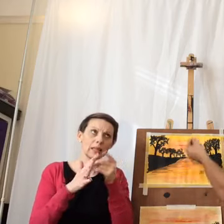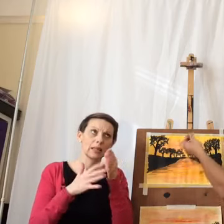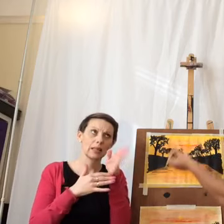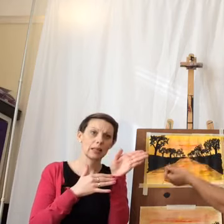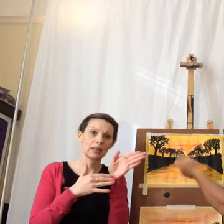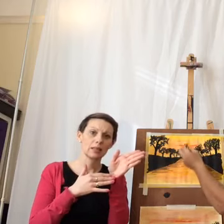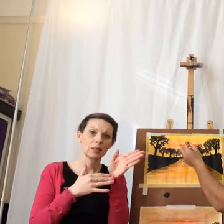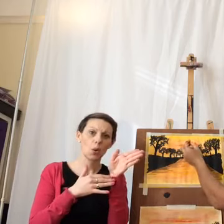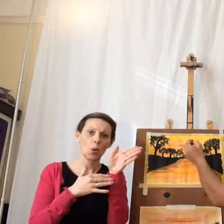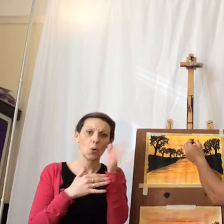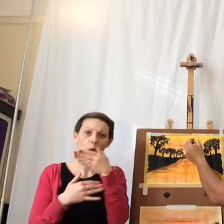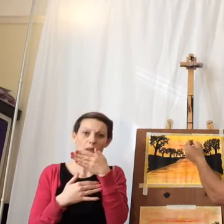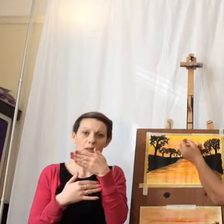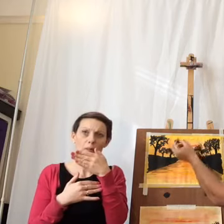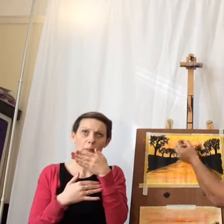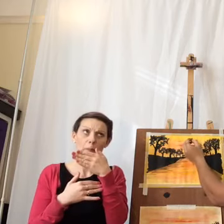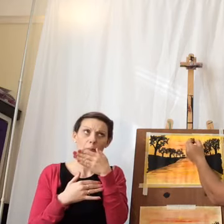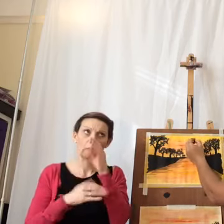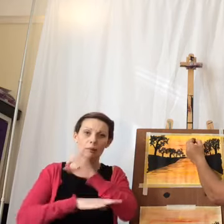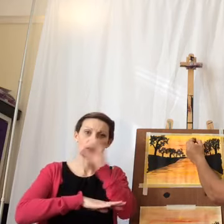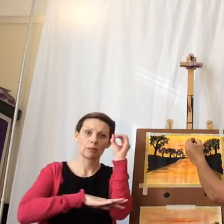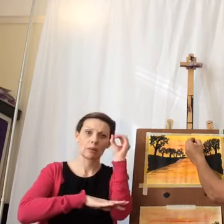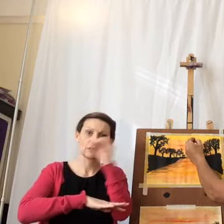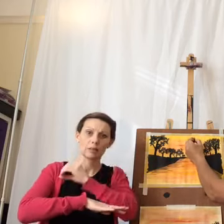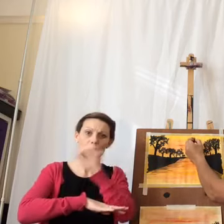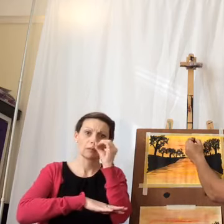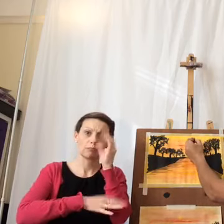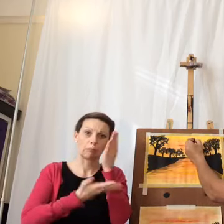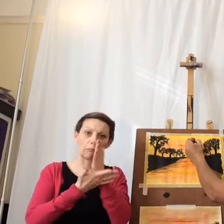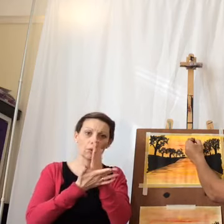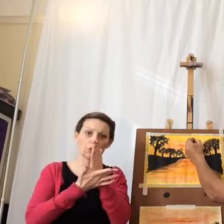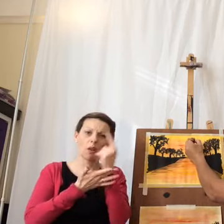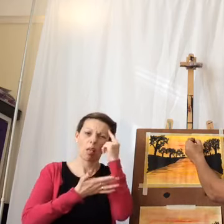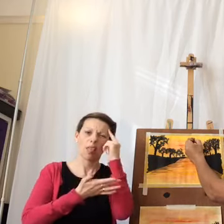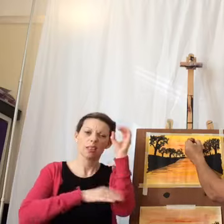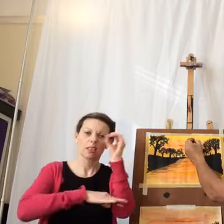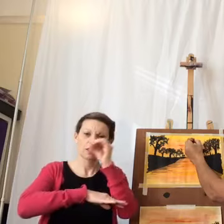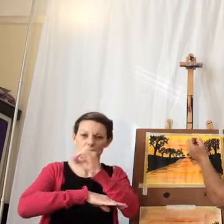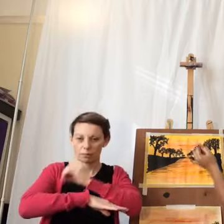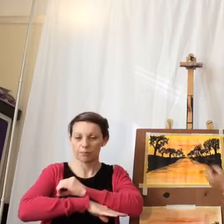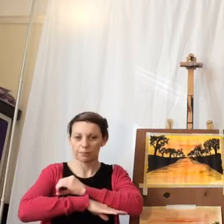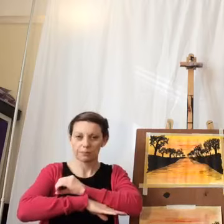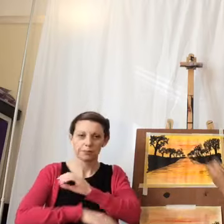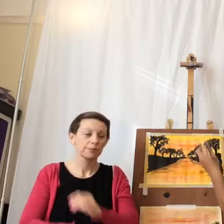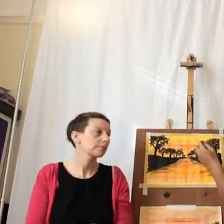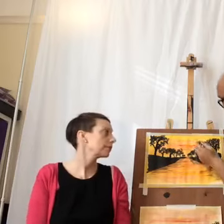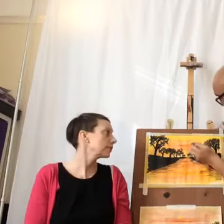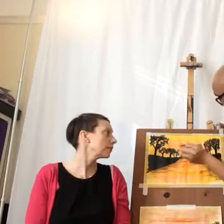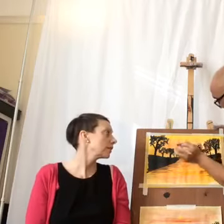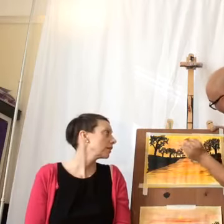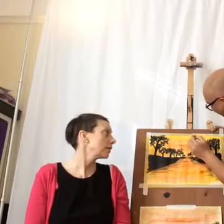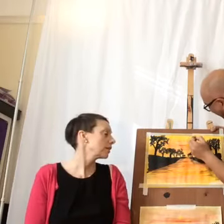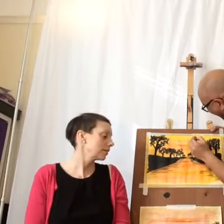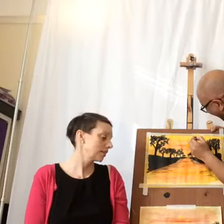a sunrise or a sunset. I don't know, it's probably a sunset, I reckon. So you can do